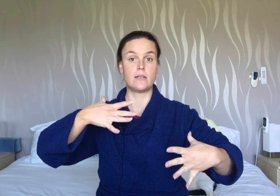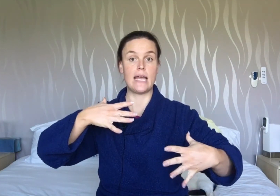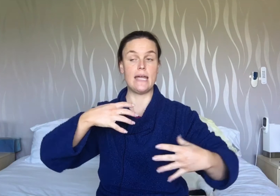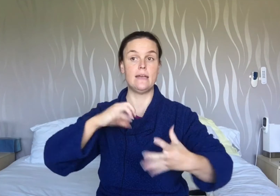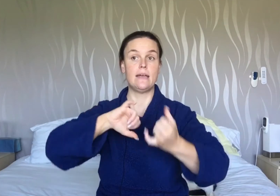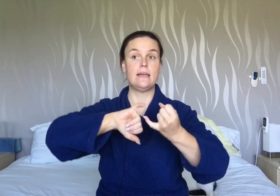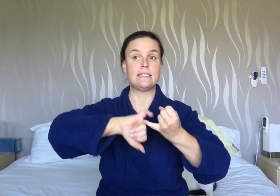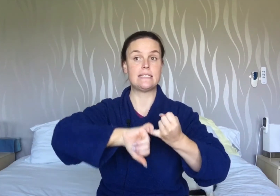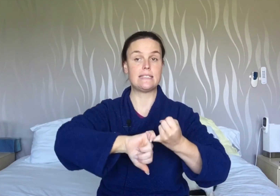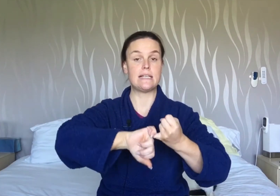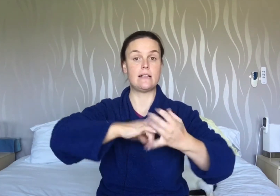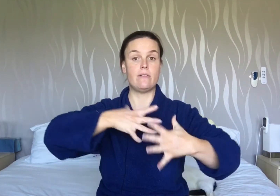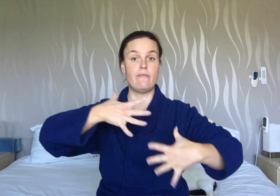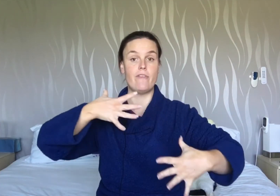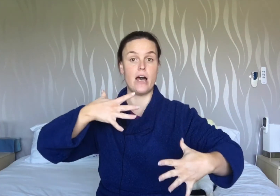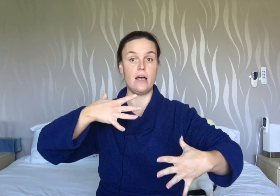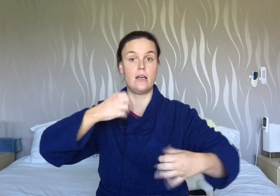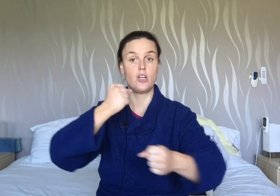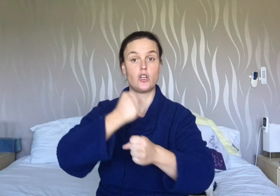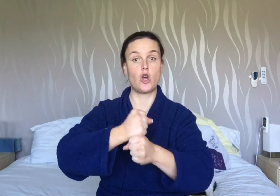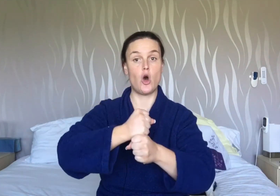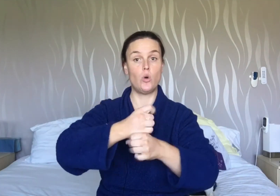Okay. Silver. Gold.